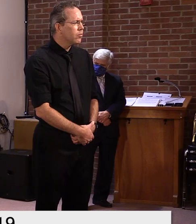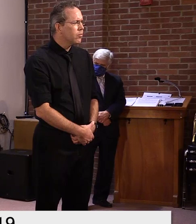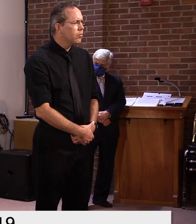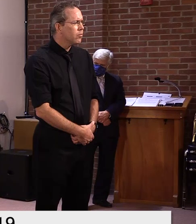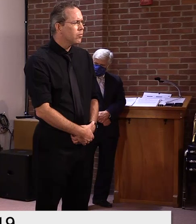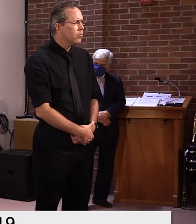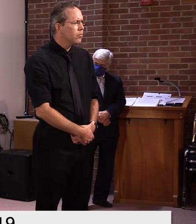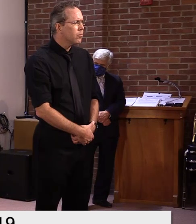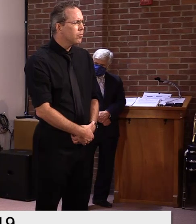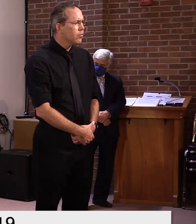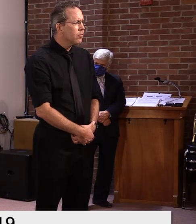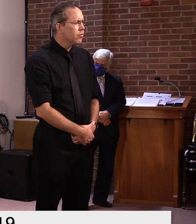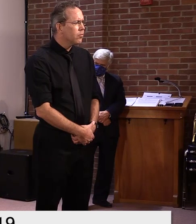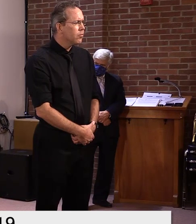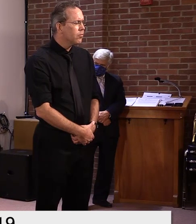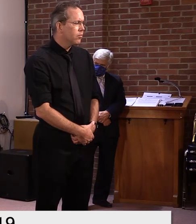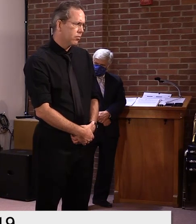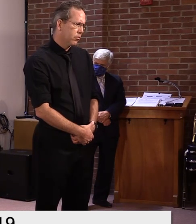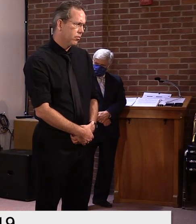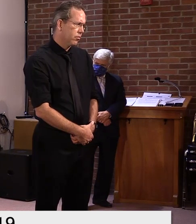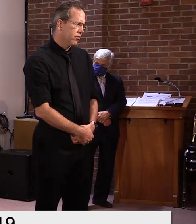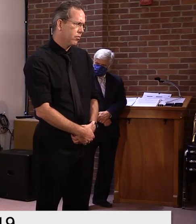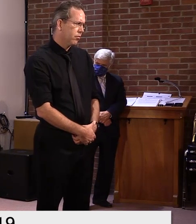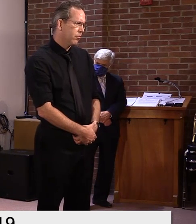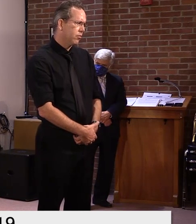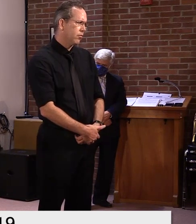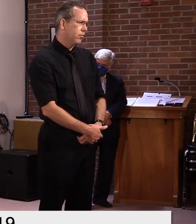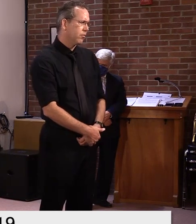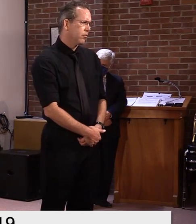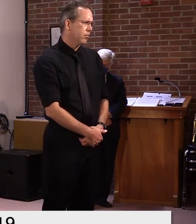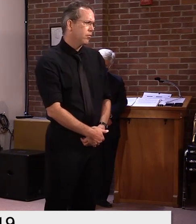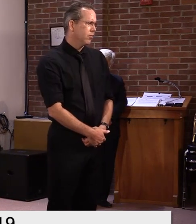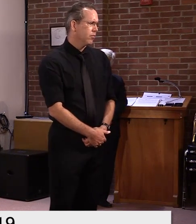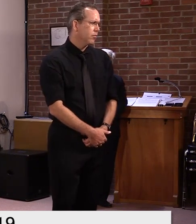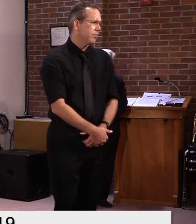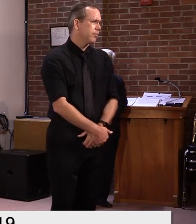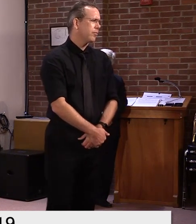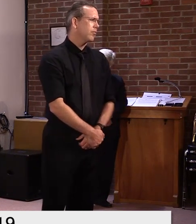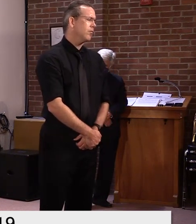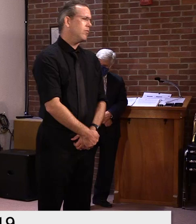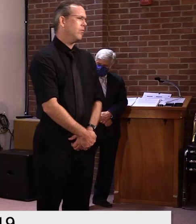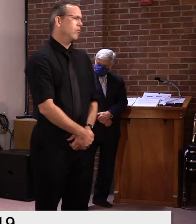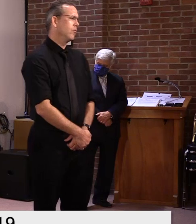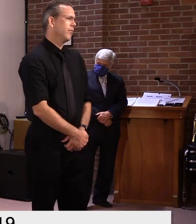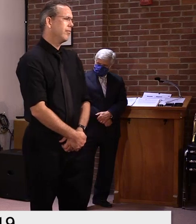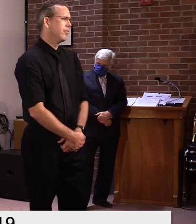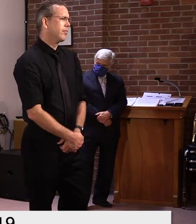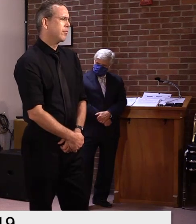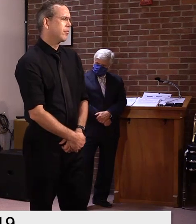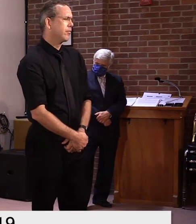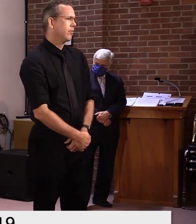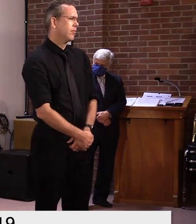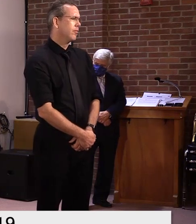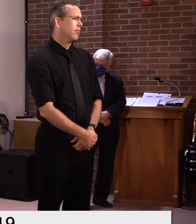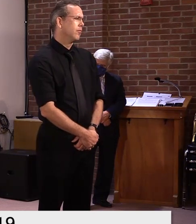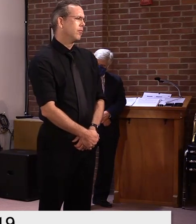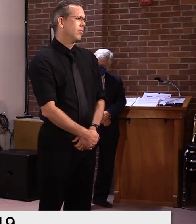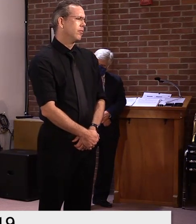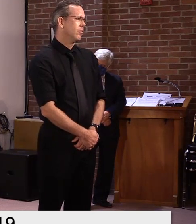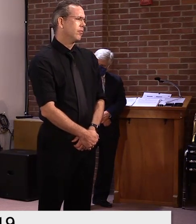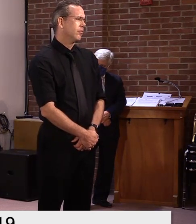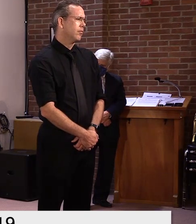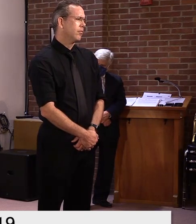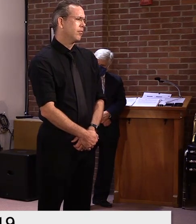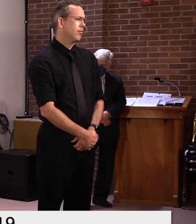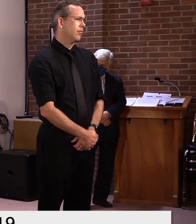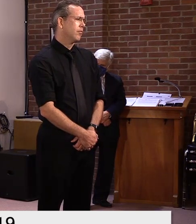But since you're a public figure, I thought I'd venture to ask if you have decided,